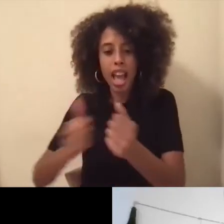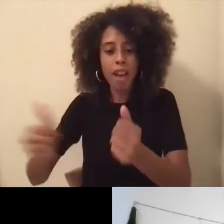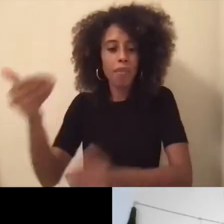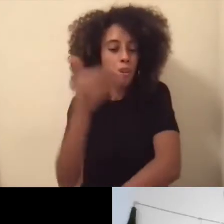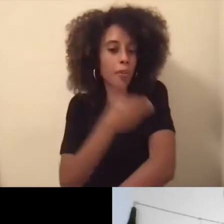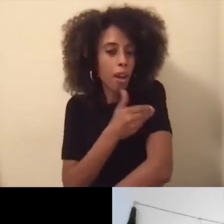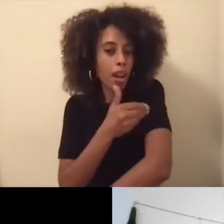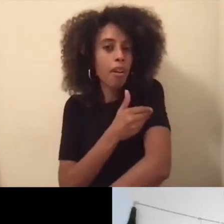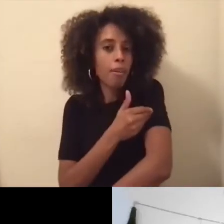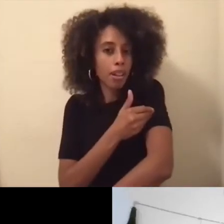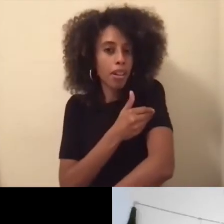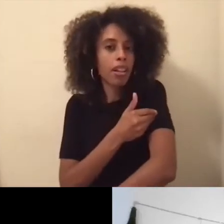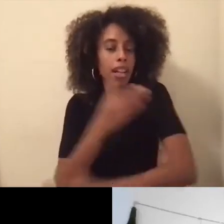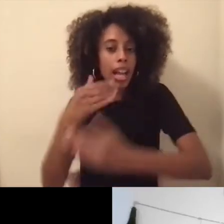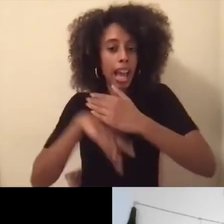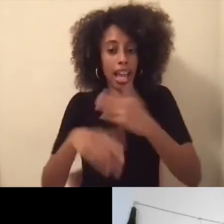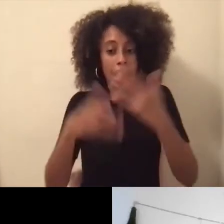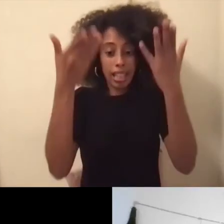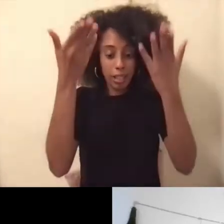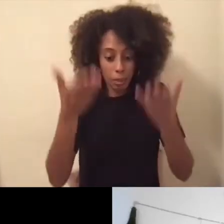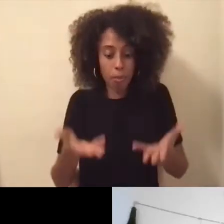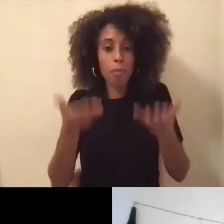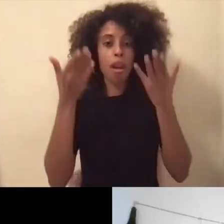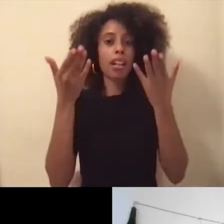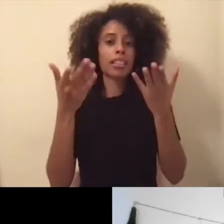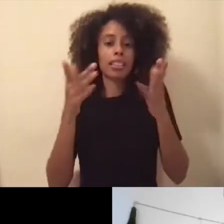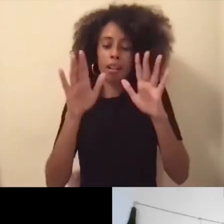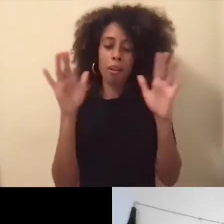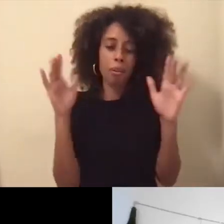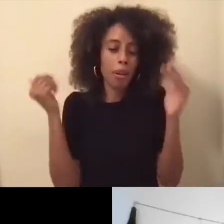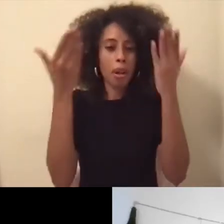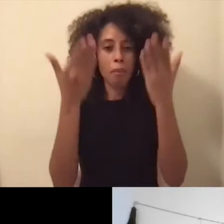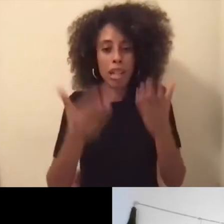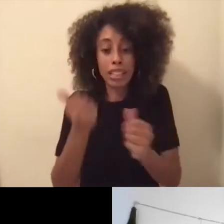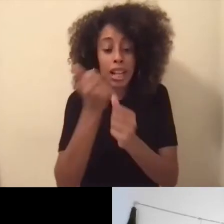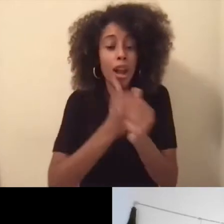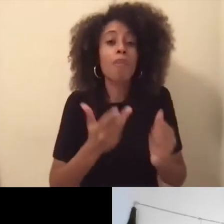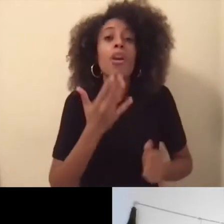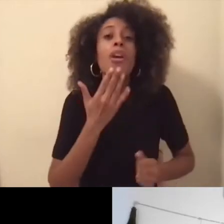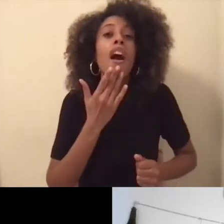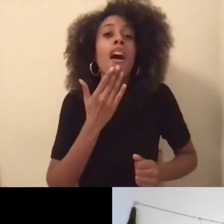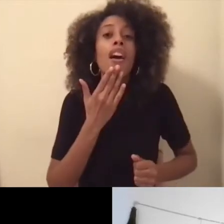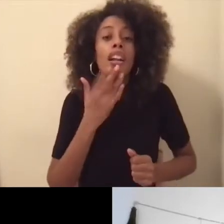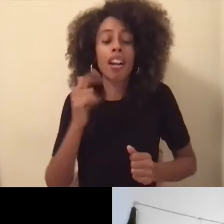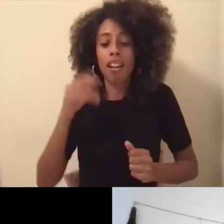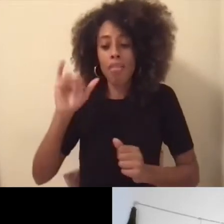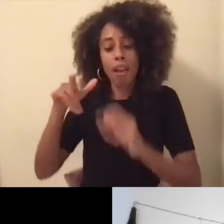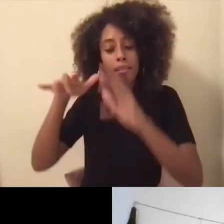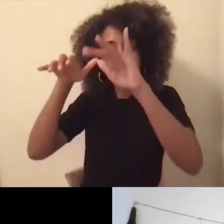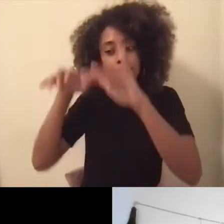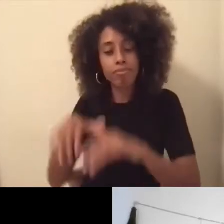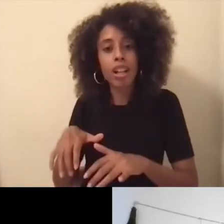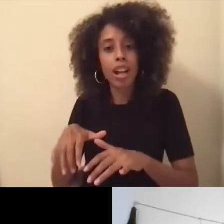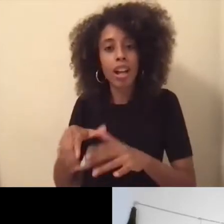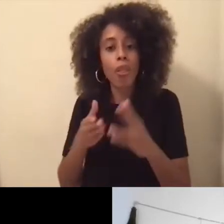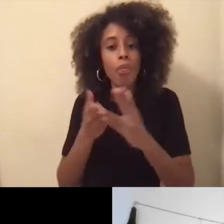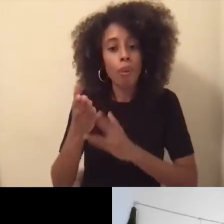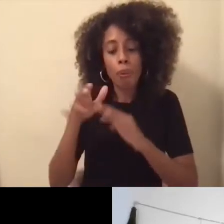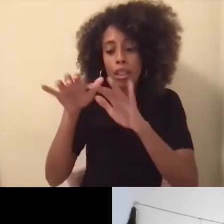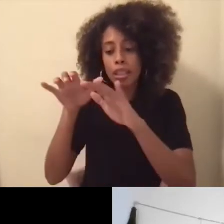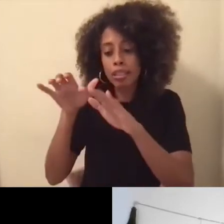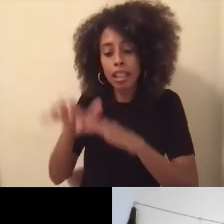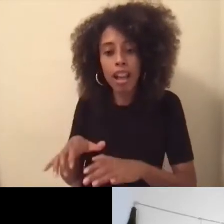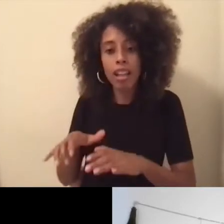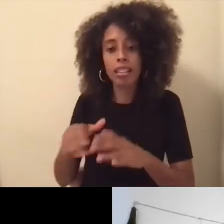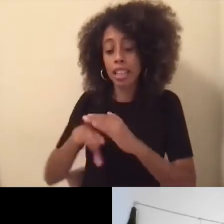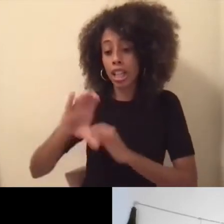and in the presence, the miraculous presence of every color that was spilled forward through text into the chat.